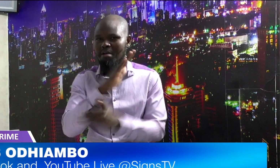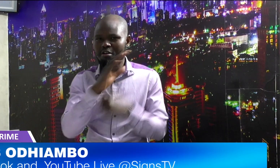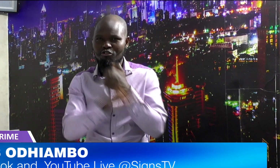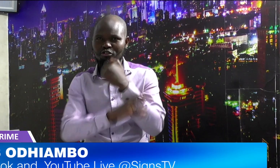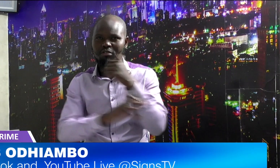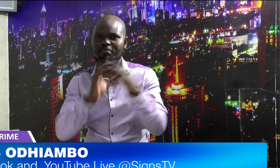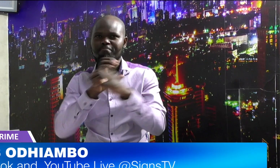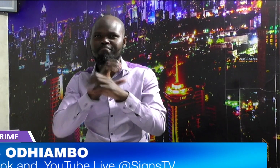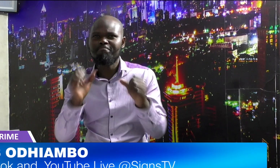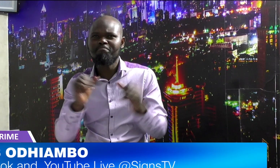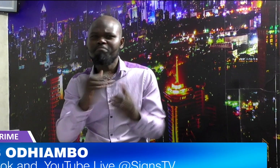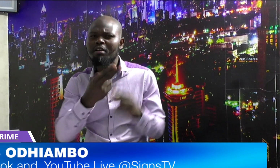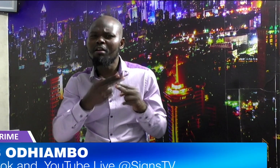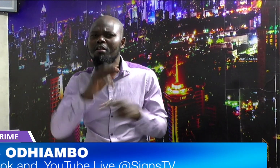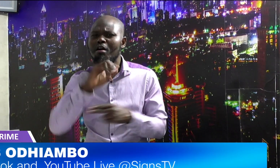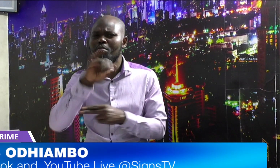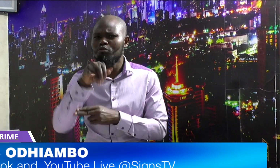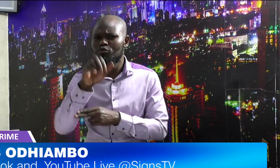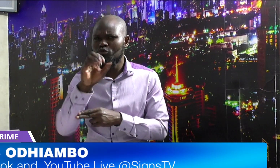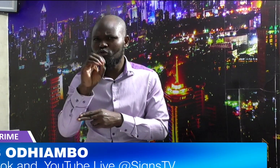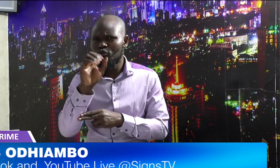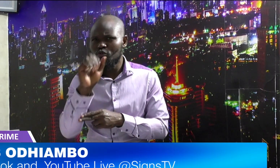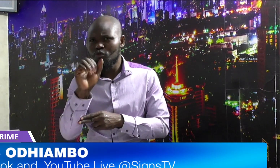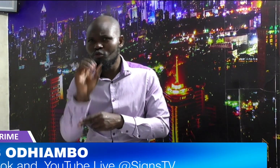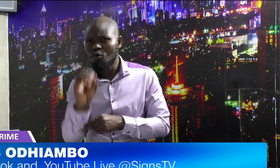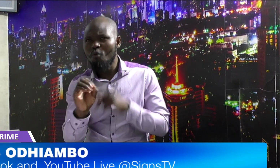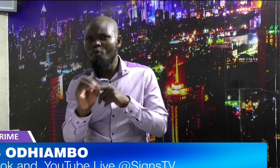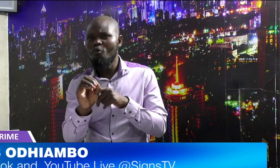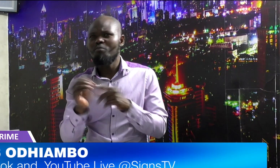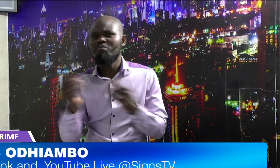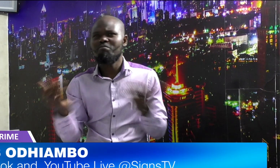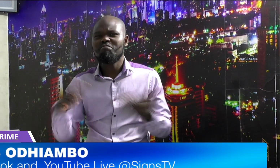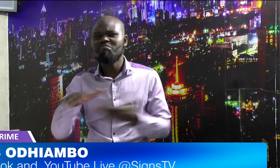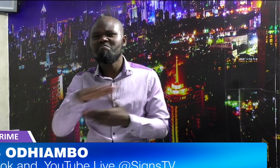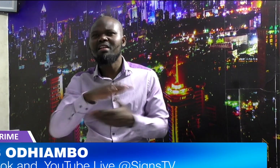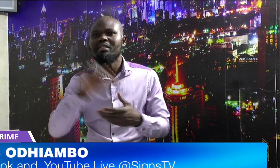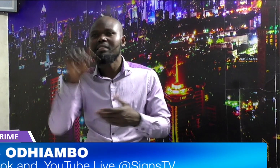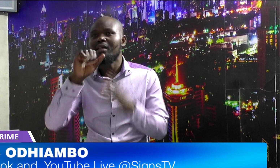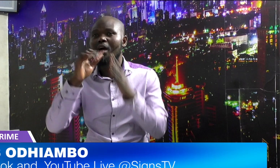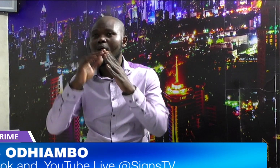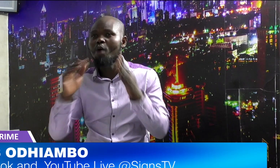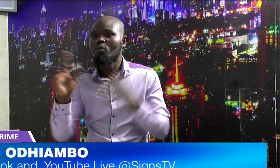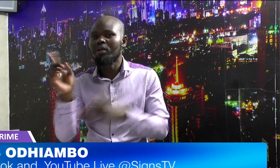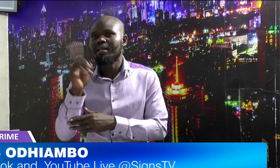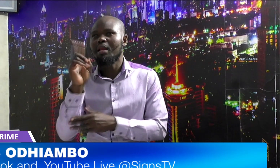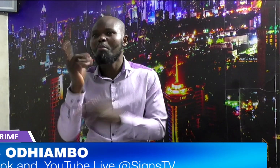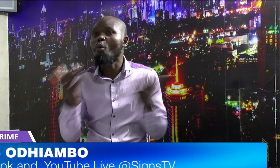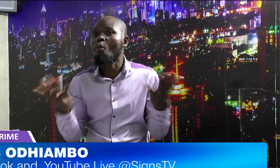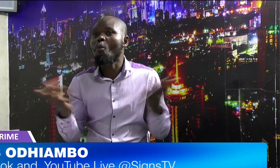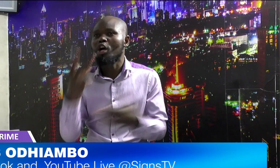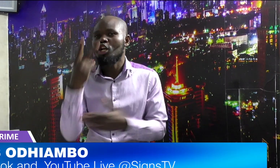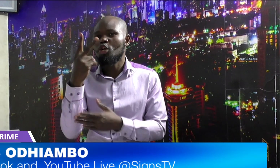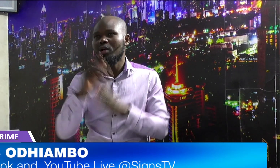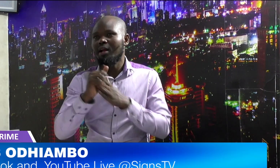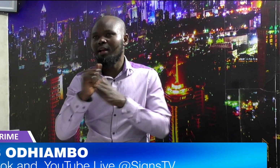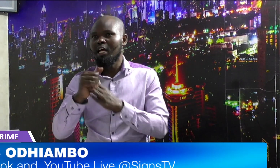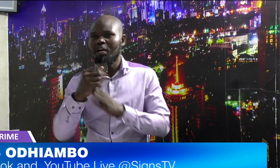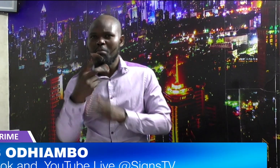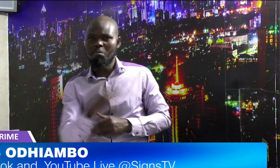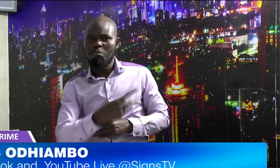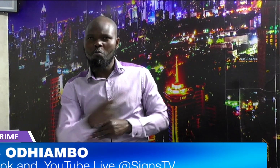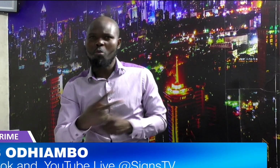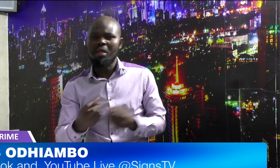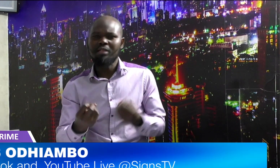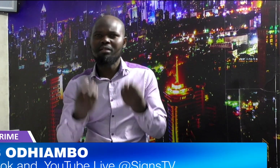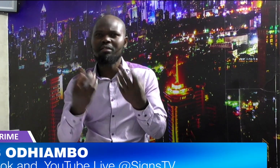announcement came during a meeting between President Ruto and his Angola counterpart, João Lourenço, at State House, Nairobi,